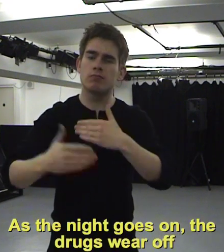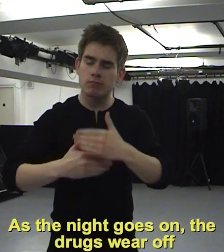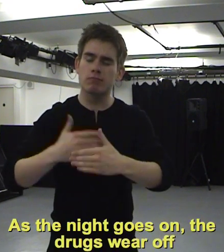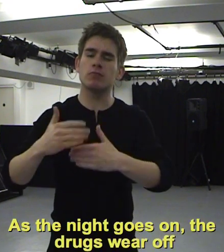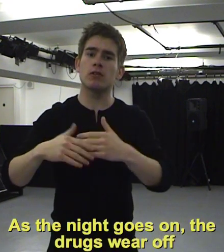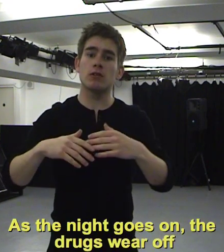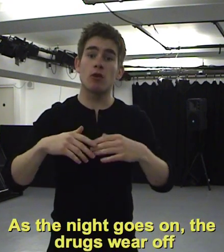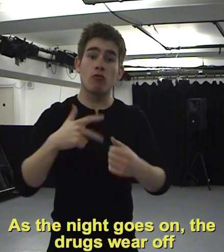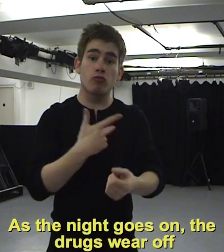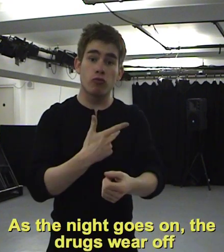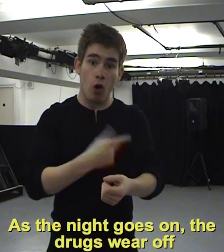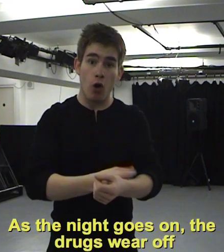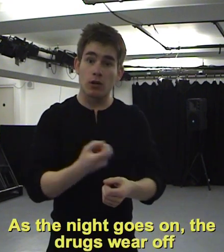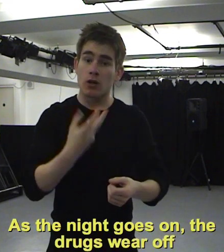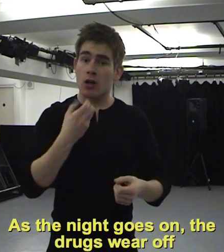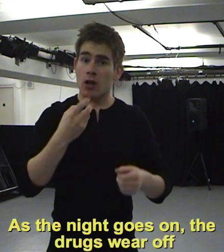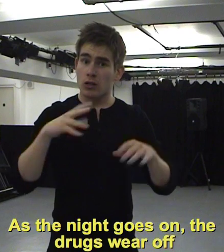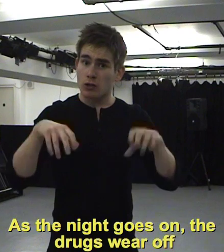As the night goes on, the drugs wear off